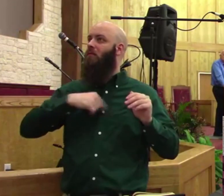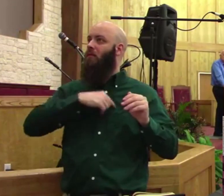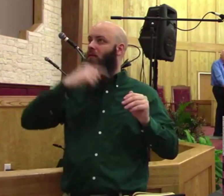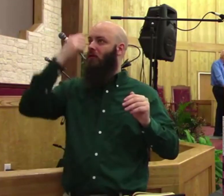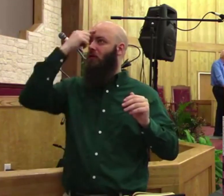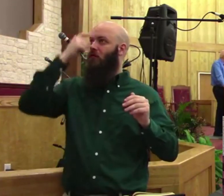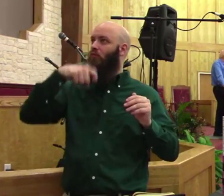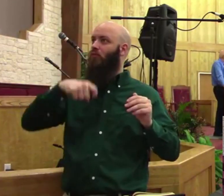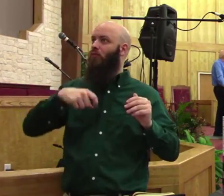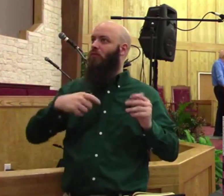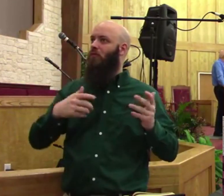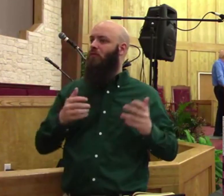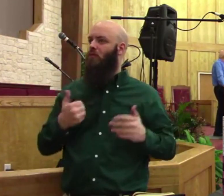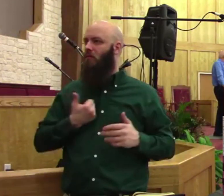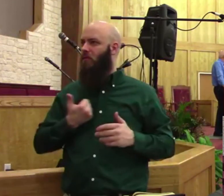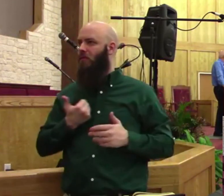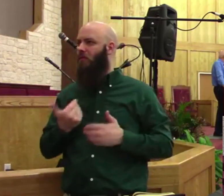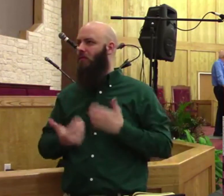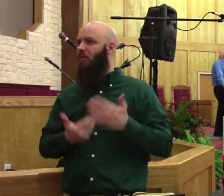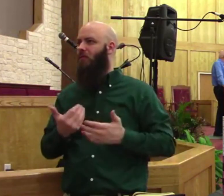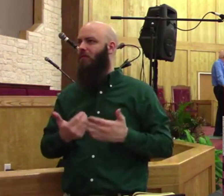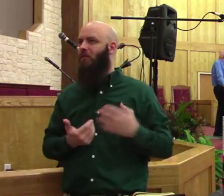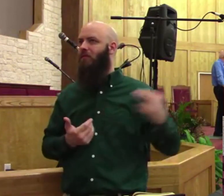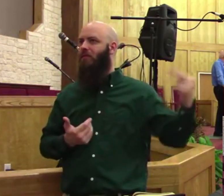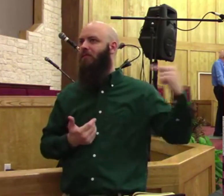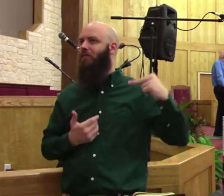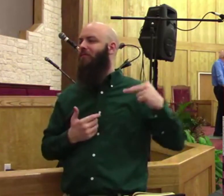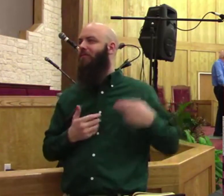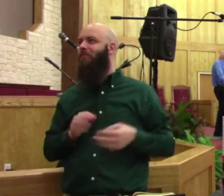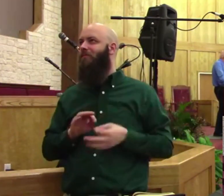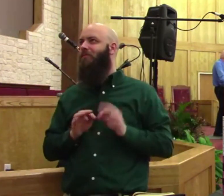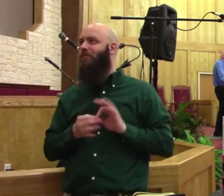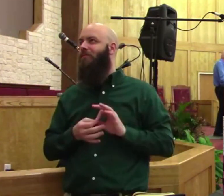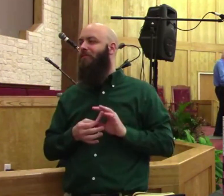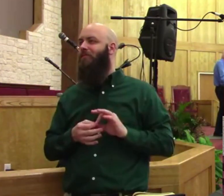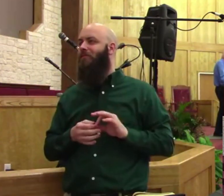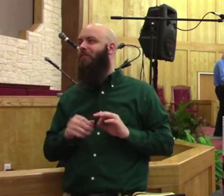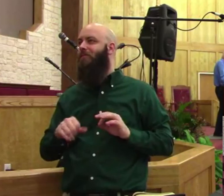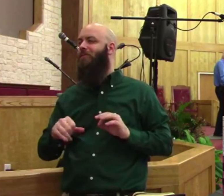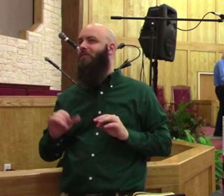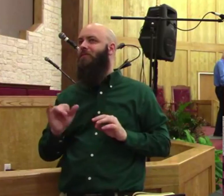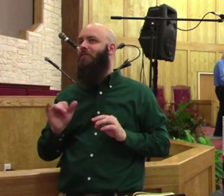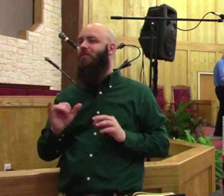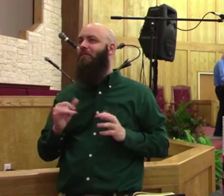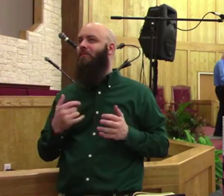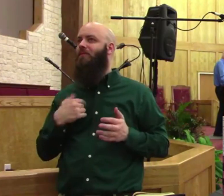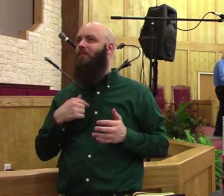We ourselves living differently than others think we ought to.